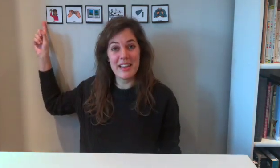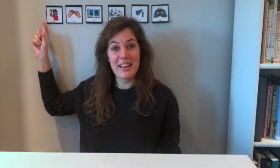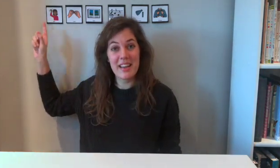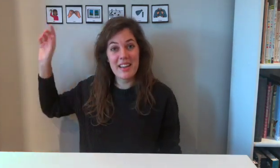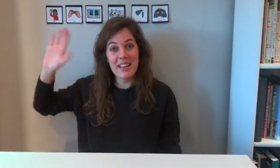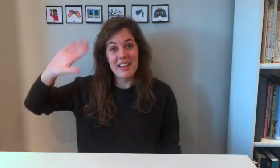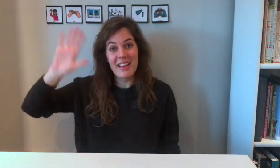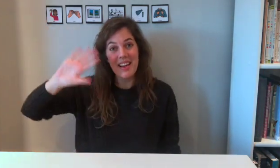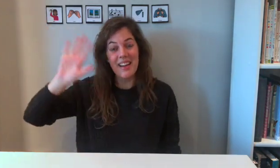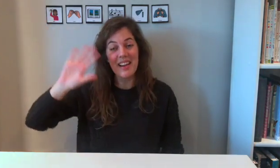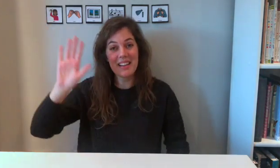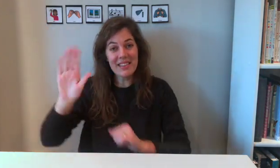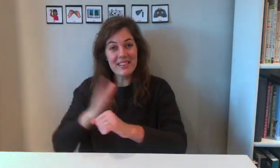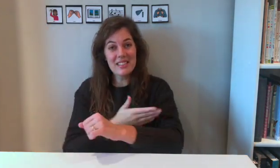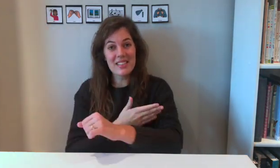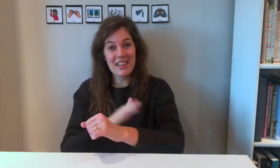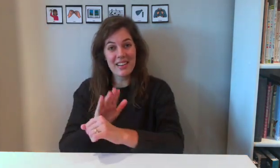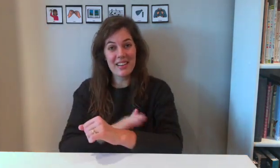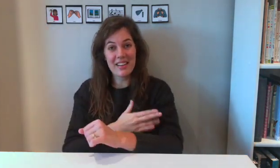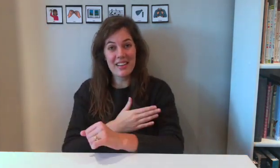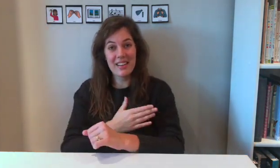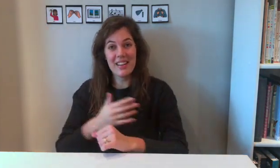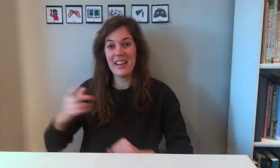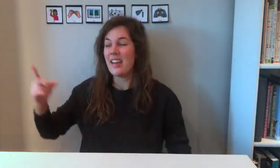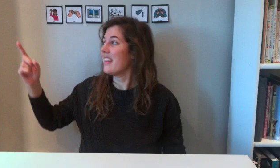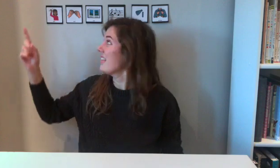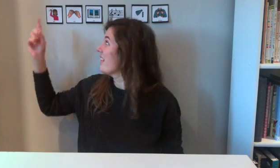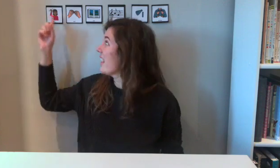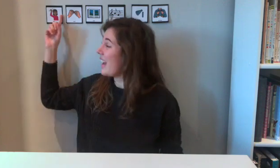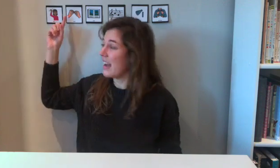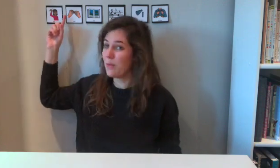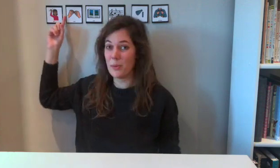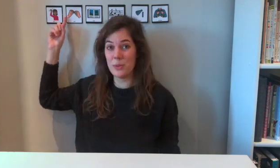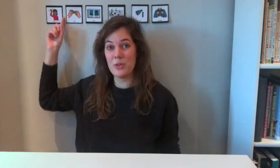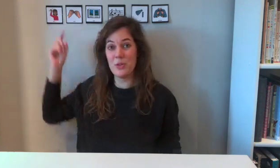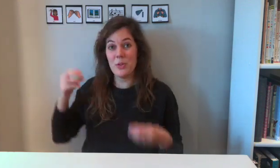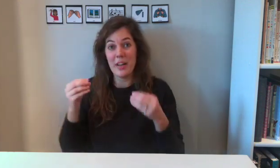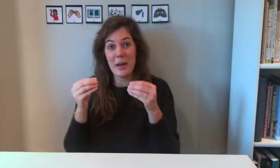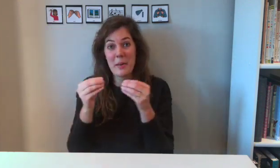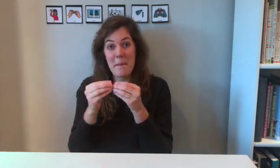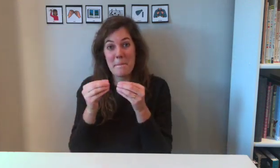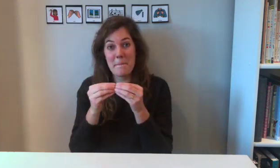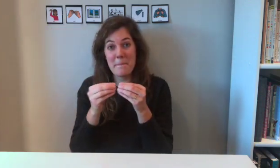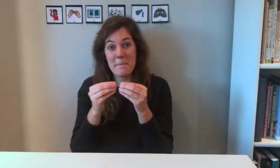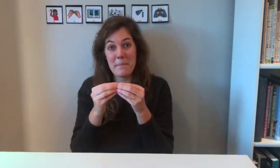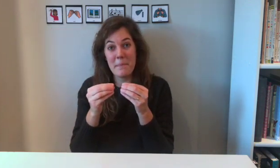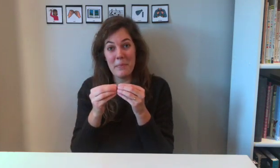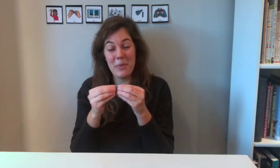the hello song. Then we will do the